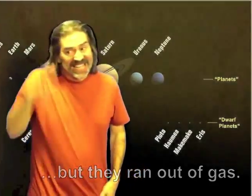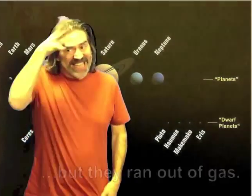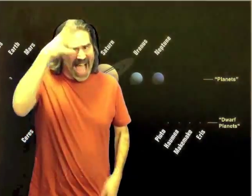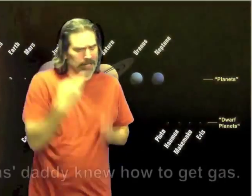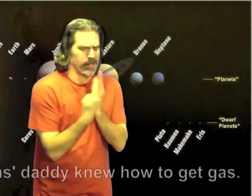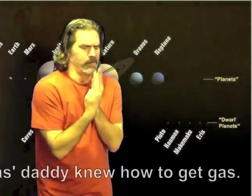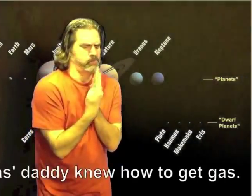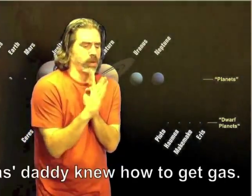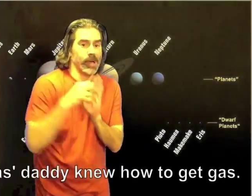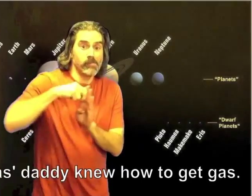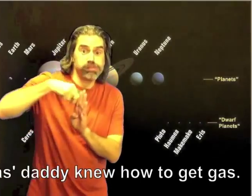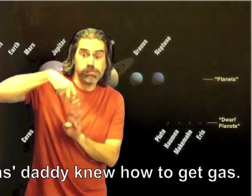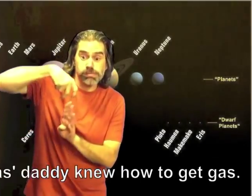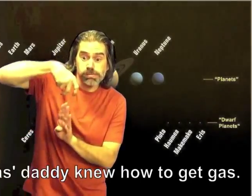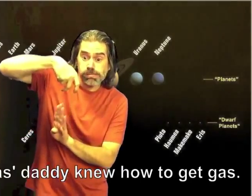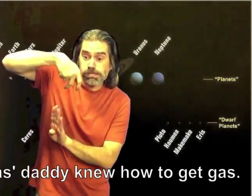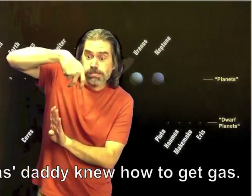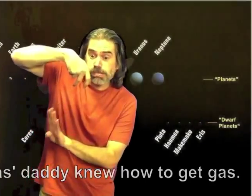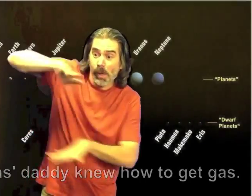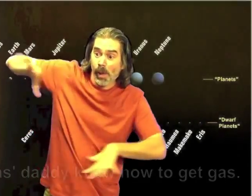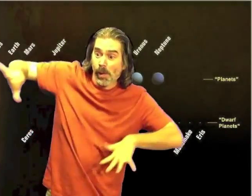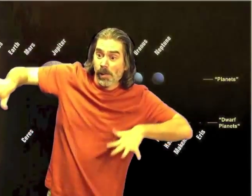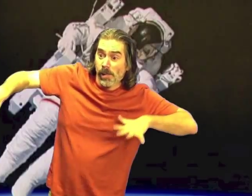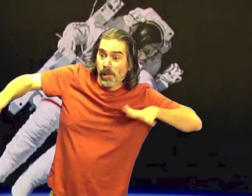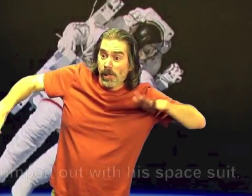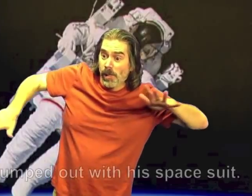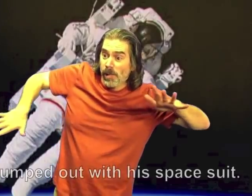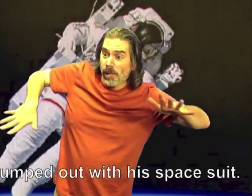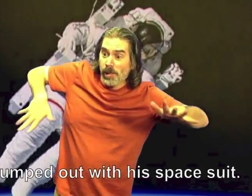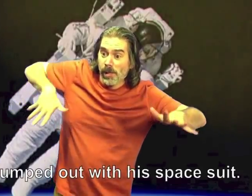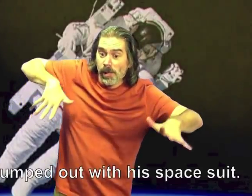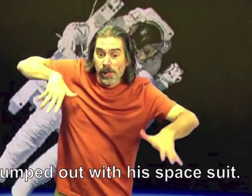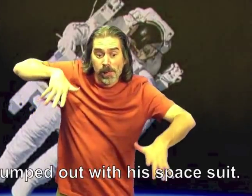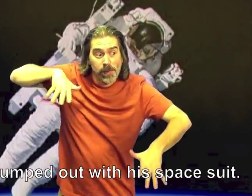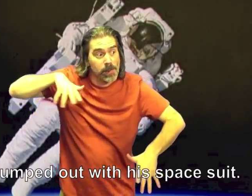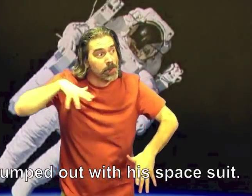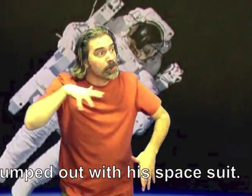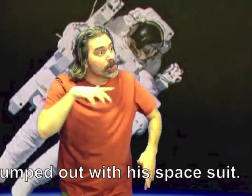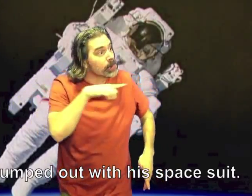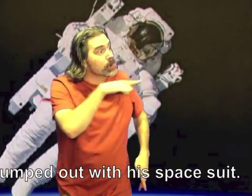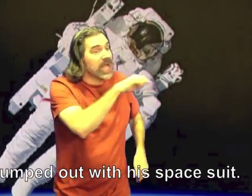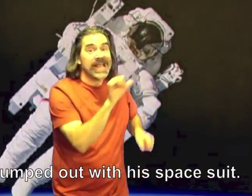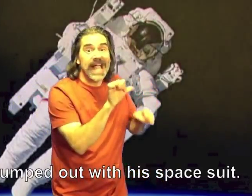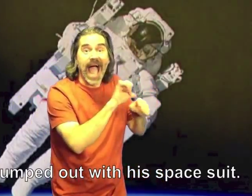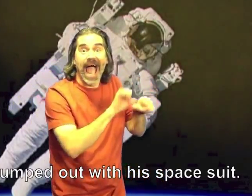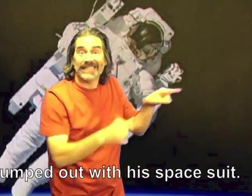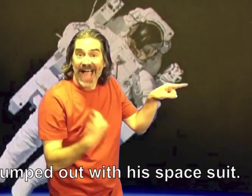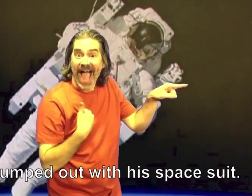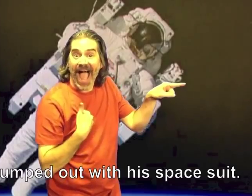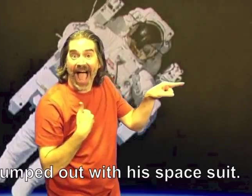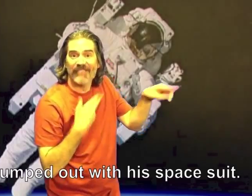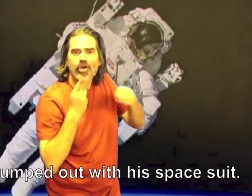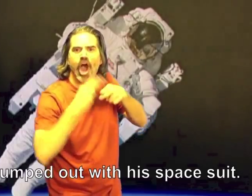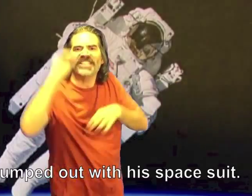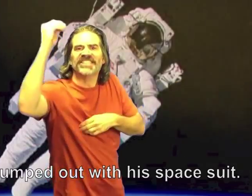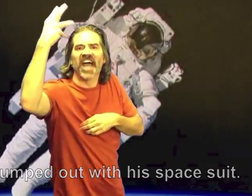But his dad knew what to do. He got on his spacesuit and jumped outside, looking for the nearest gas